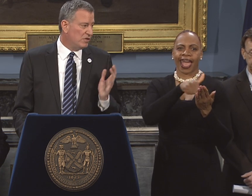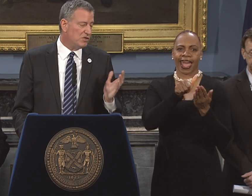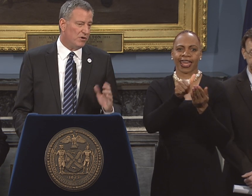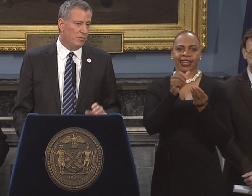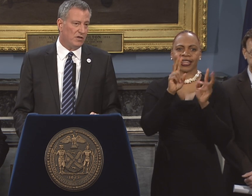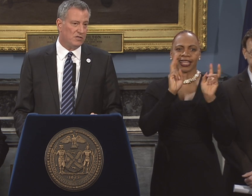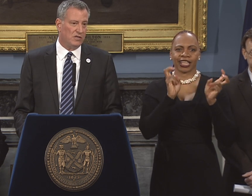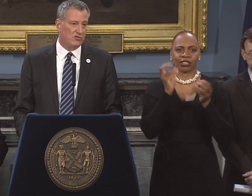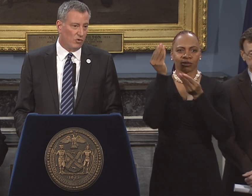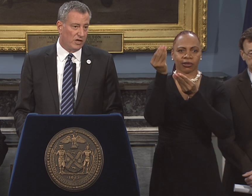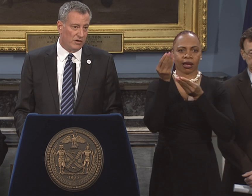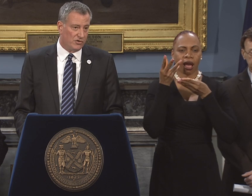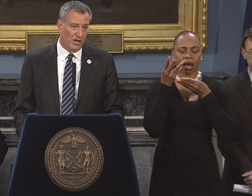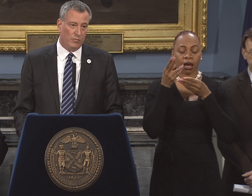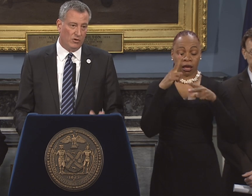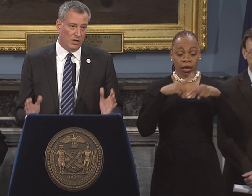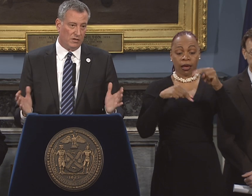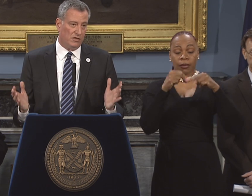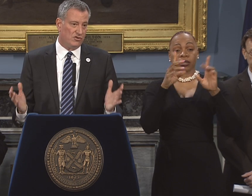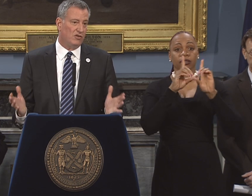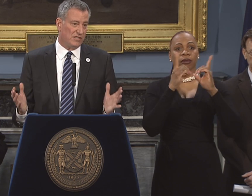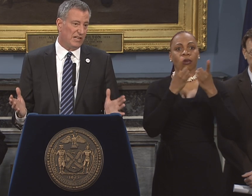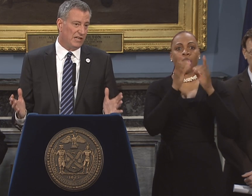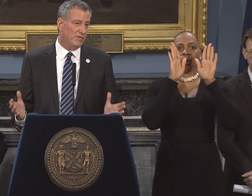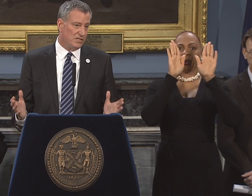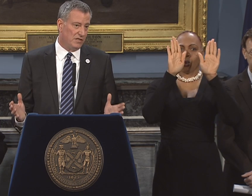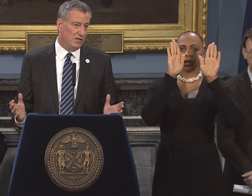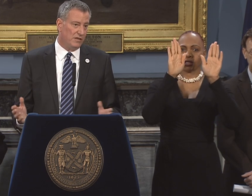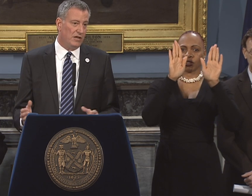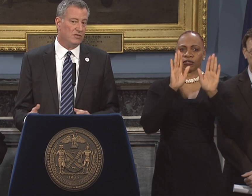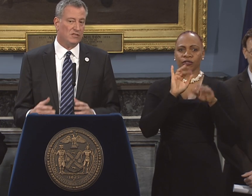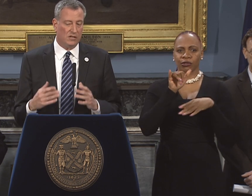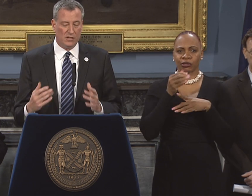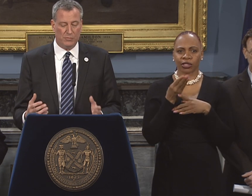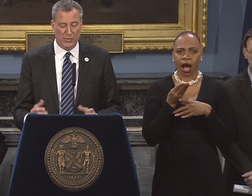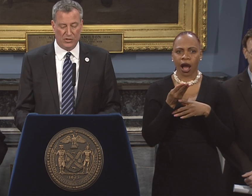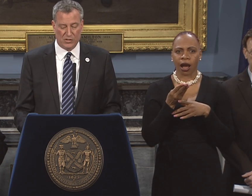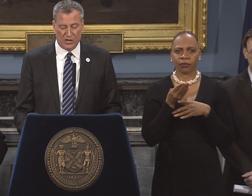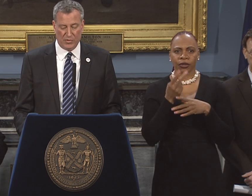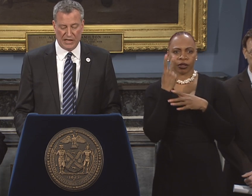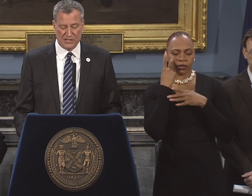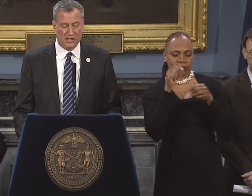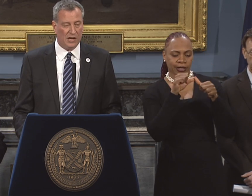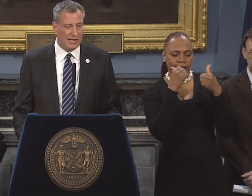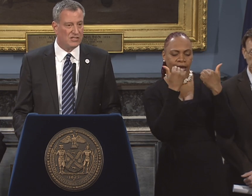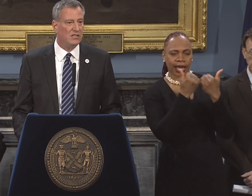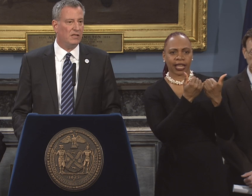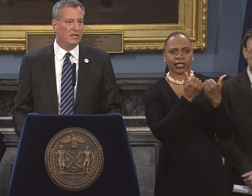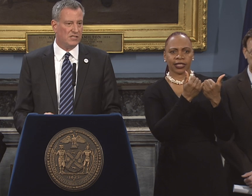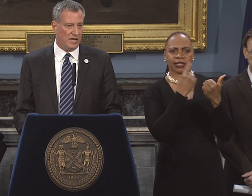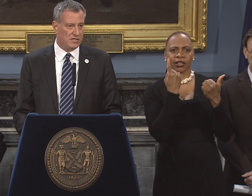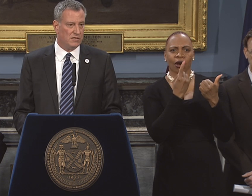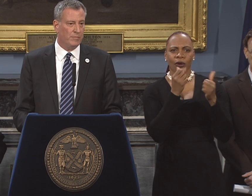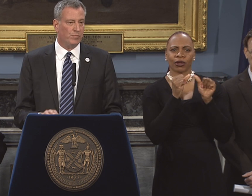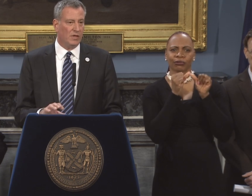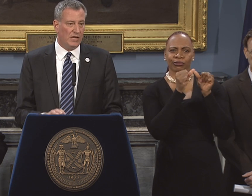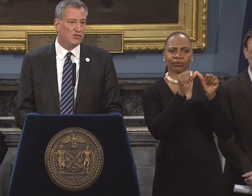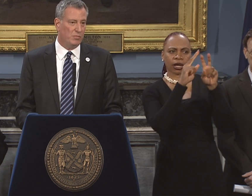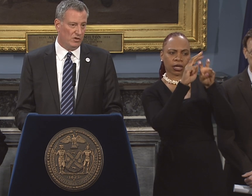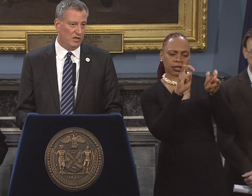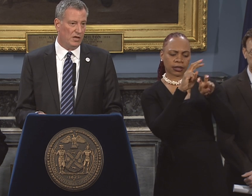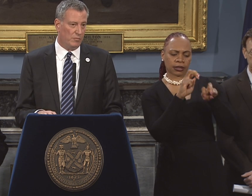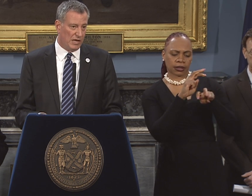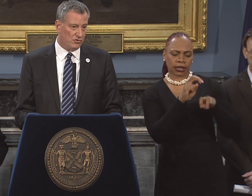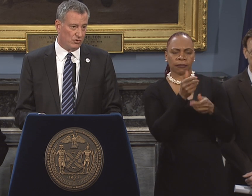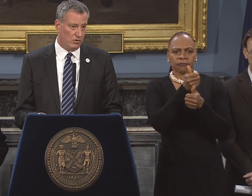The Buildings Department does an extraordinary job. Look at the sheer extent of this city and the age of the city. The Buildings Department has to constantly assess